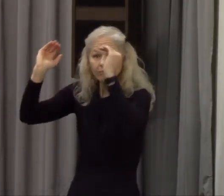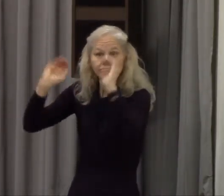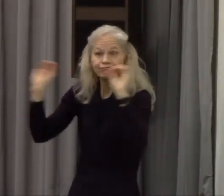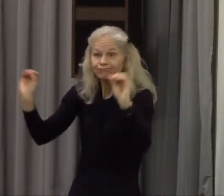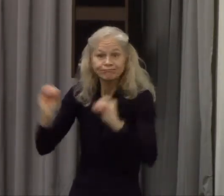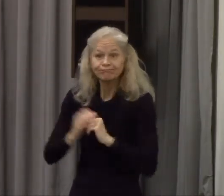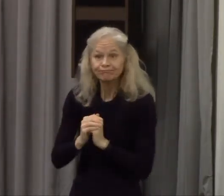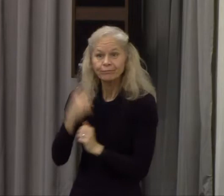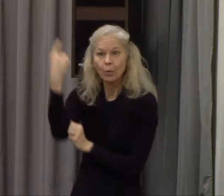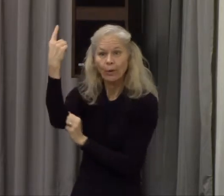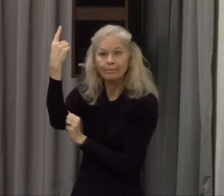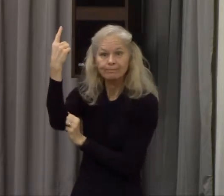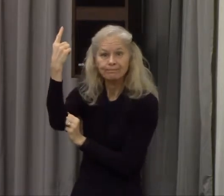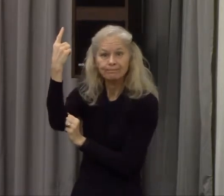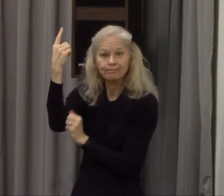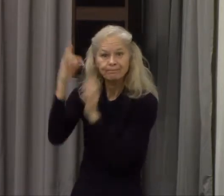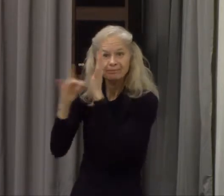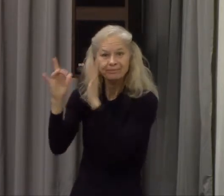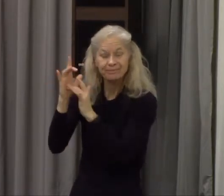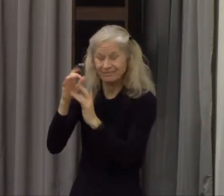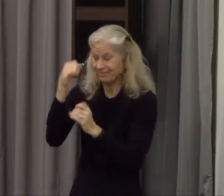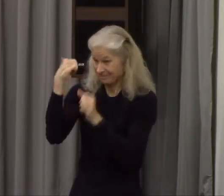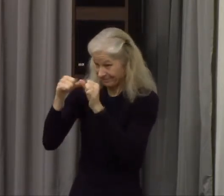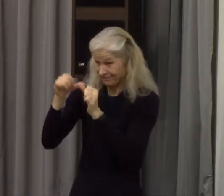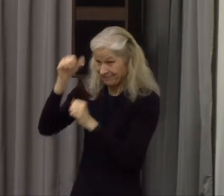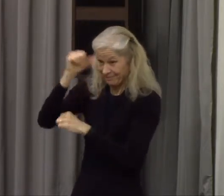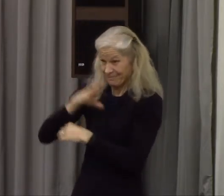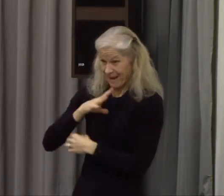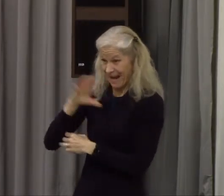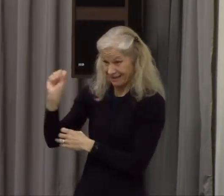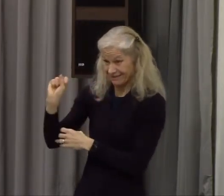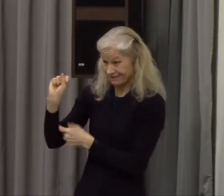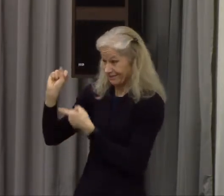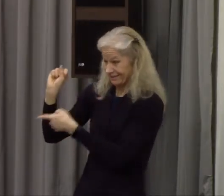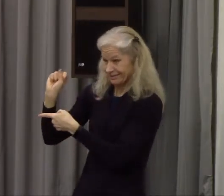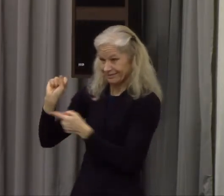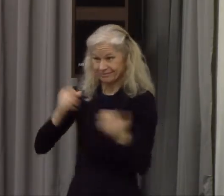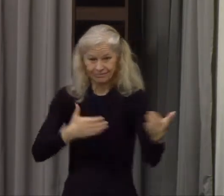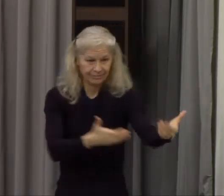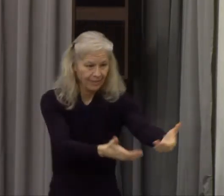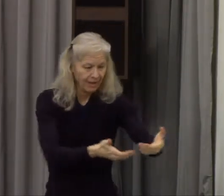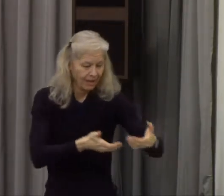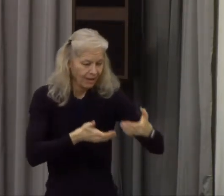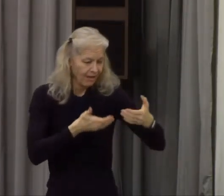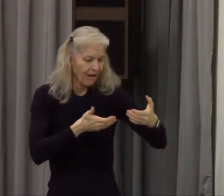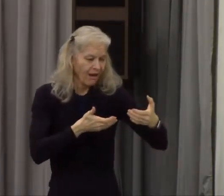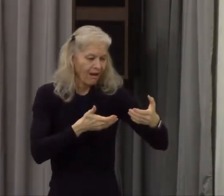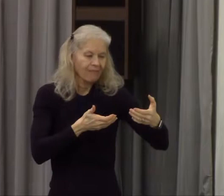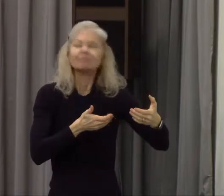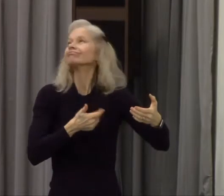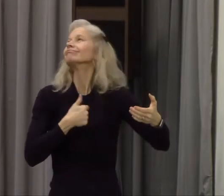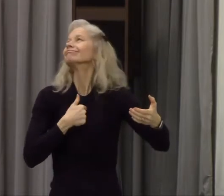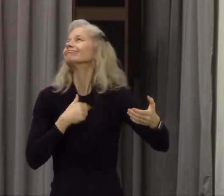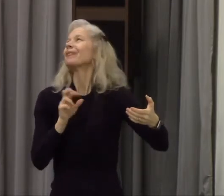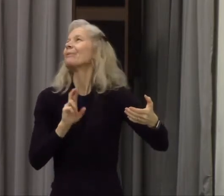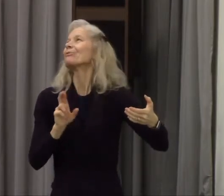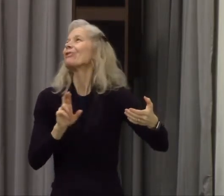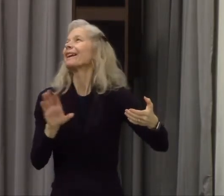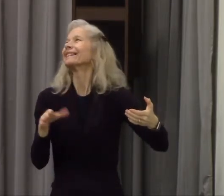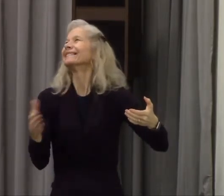thy word. For mine eyes have what? Seen thy salvation. Mine eyes have seen